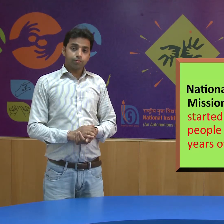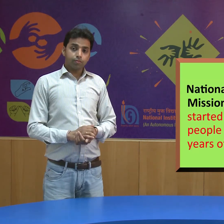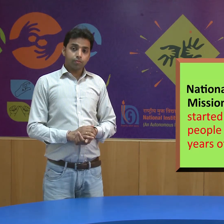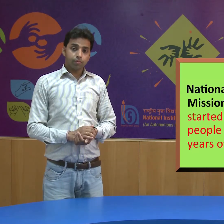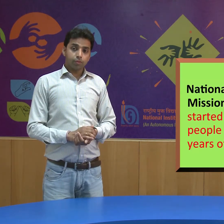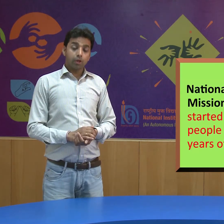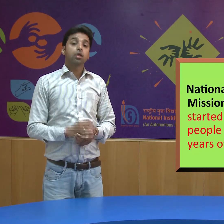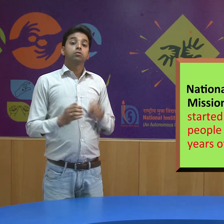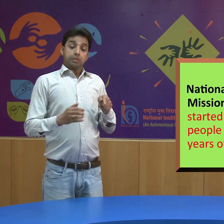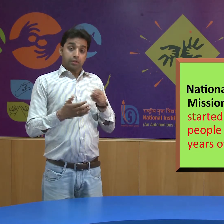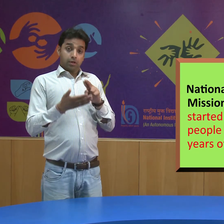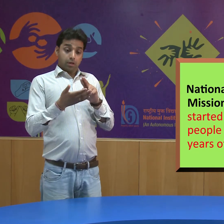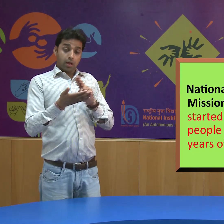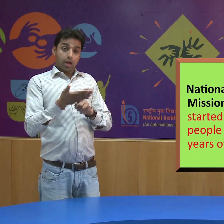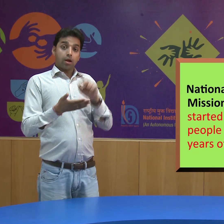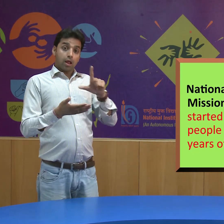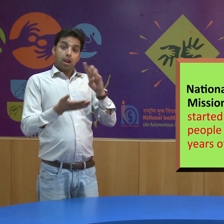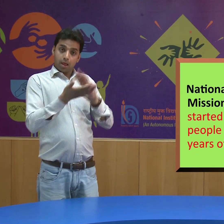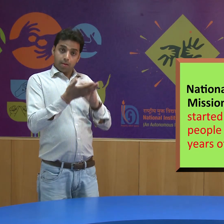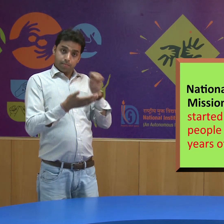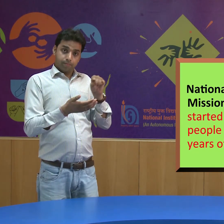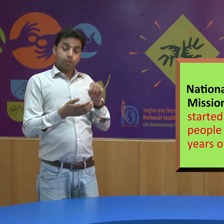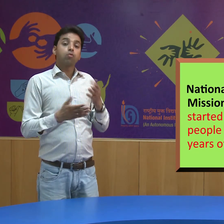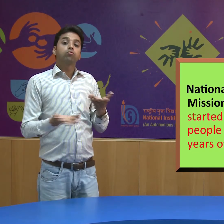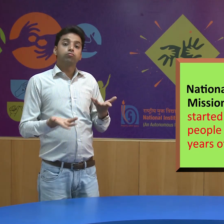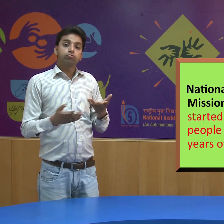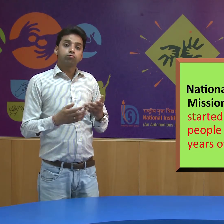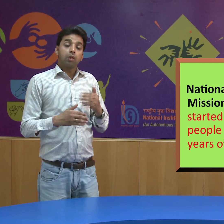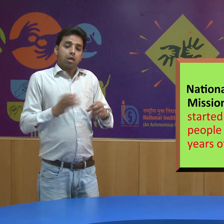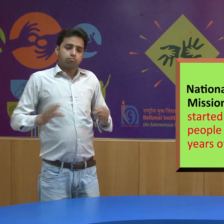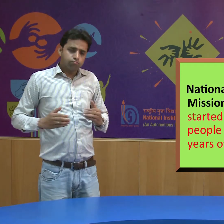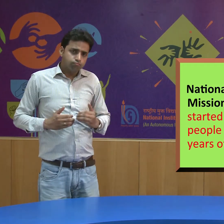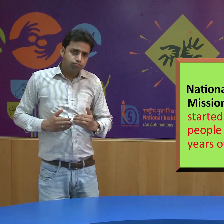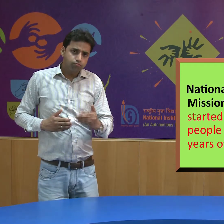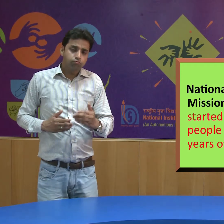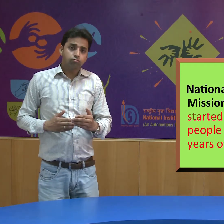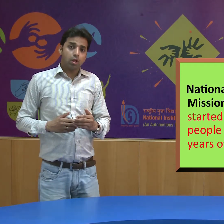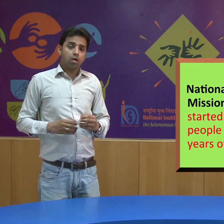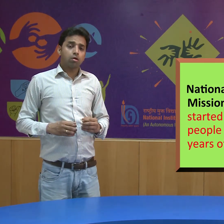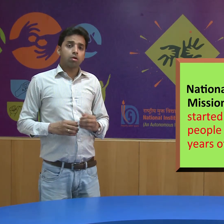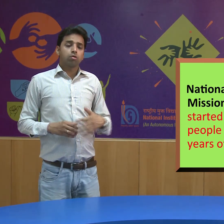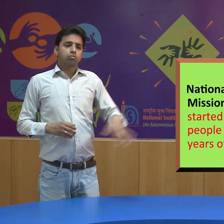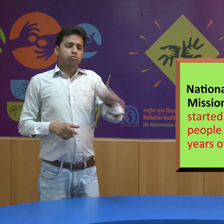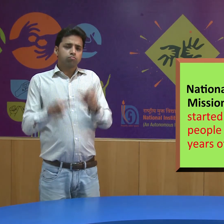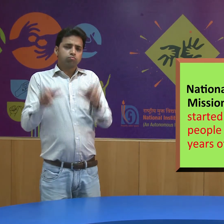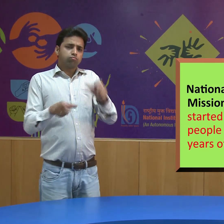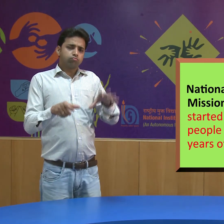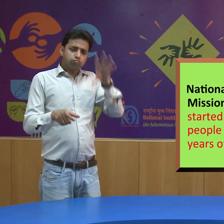The NLM was started to educate the people between